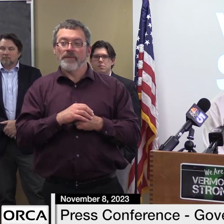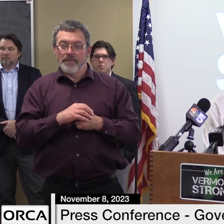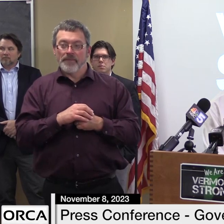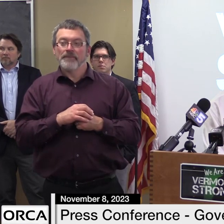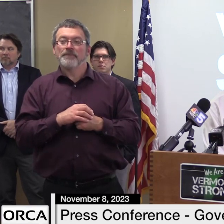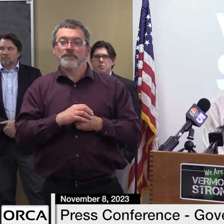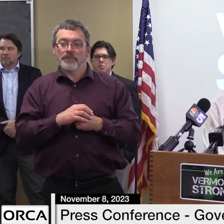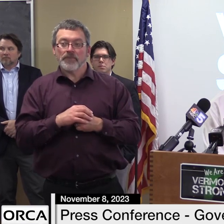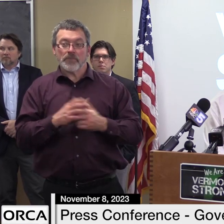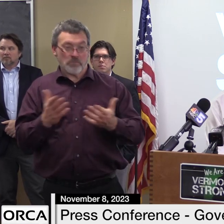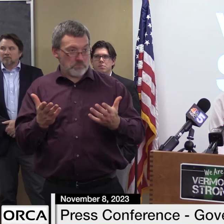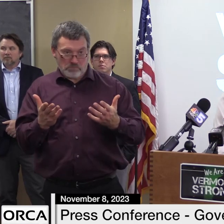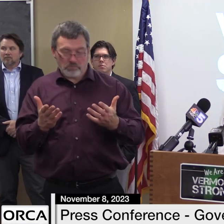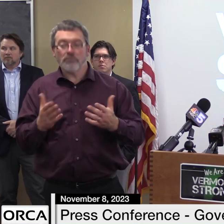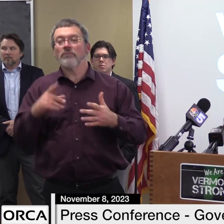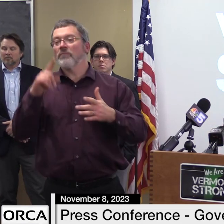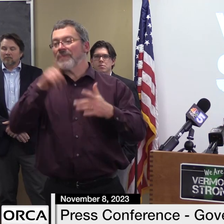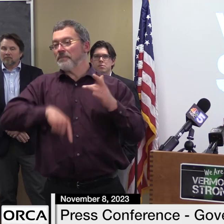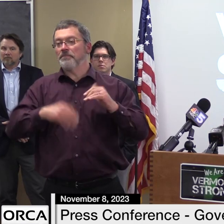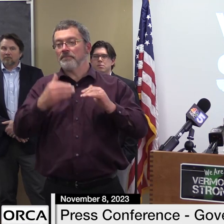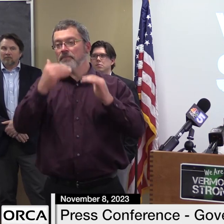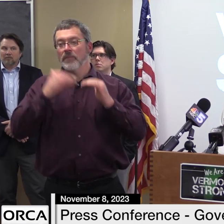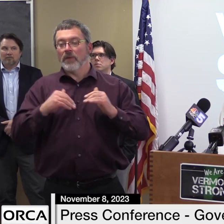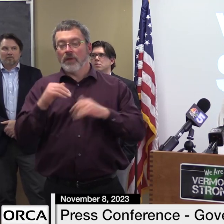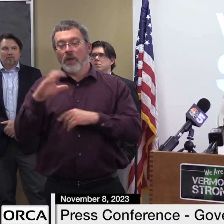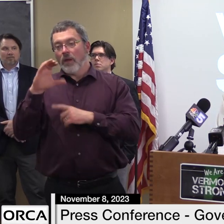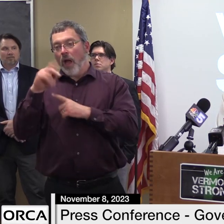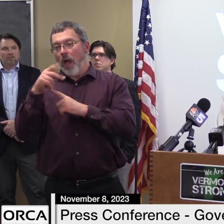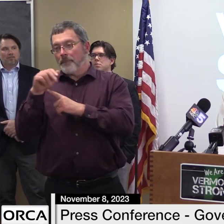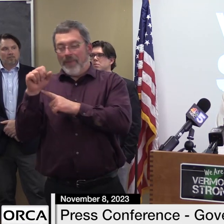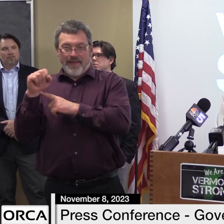No, Tim, we'll go to Tom Davis, Compass Vermont.